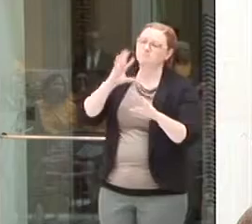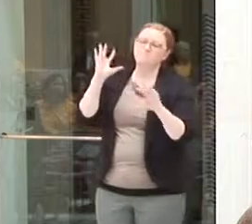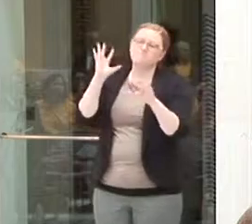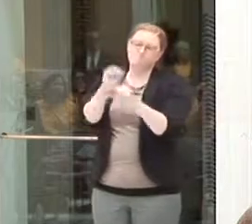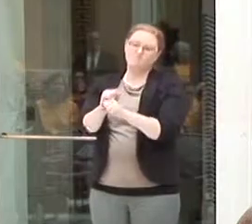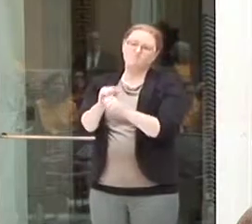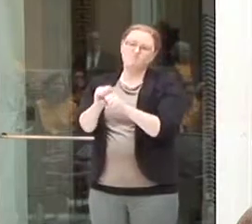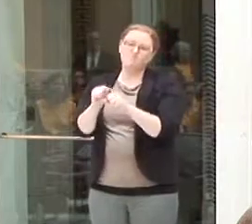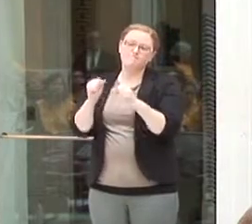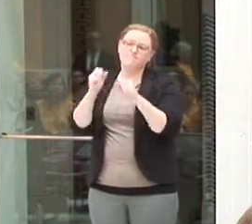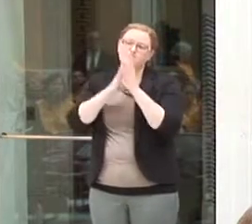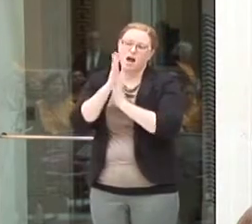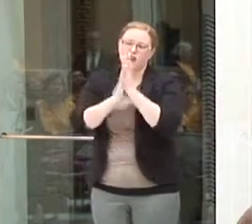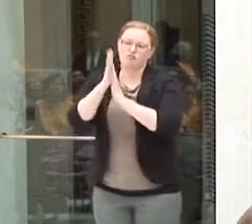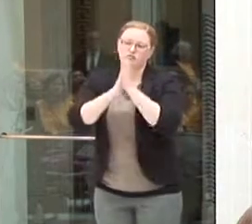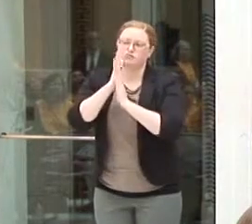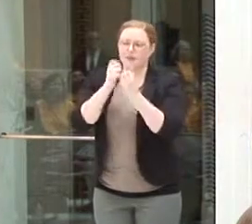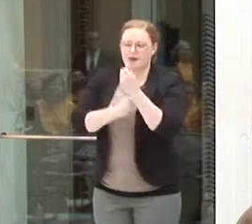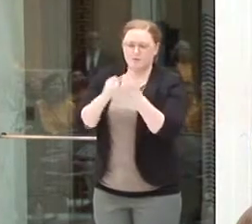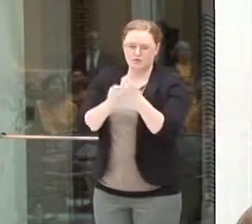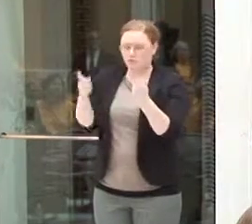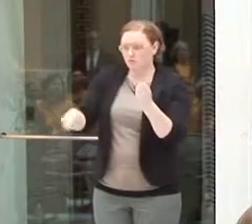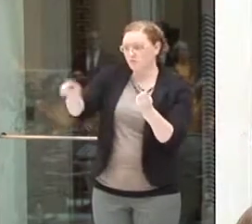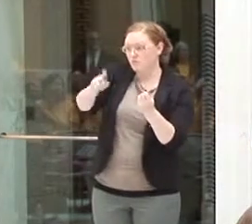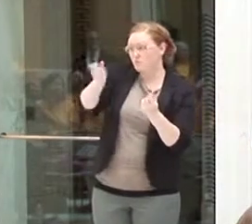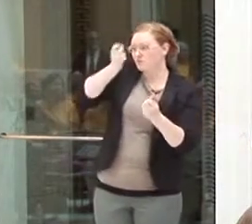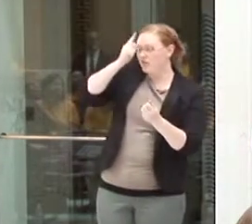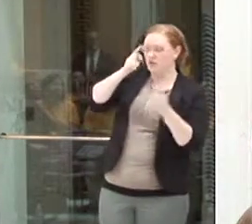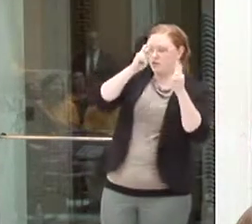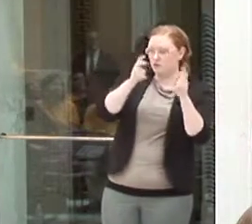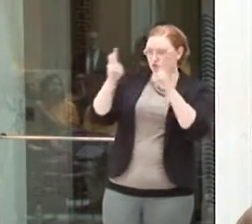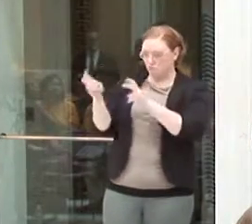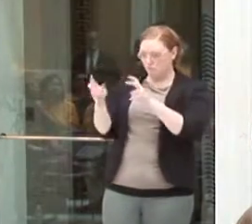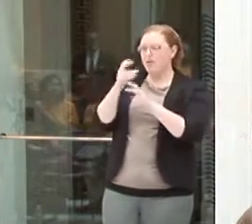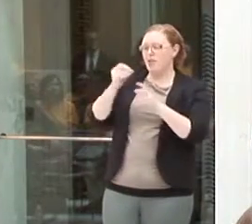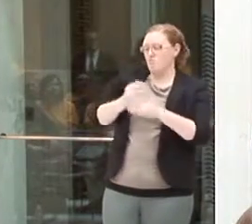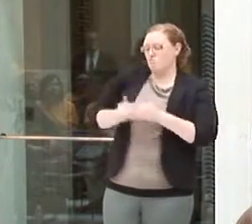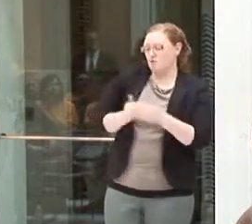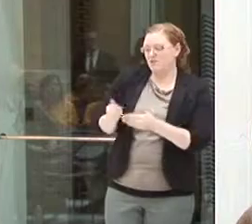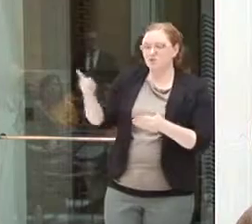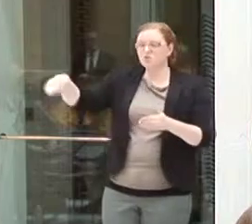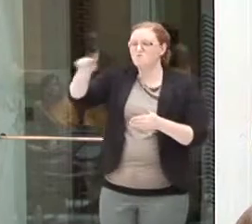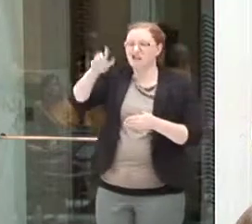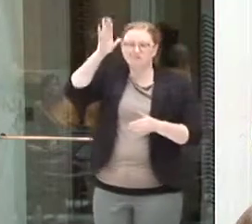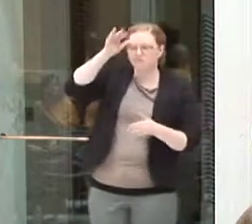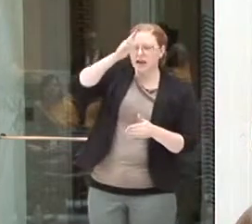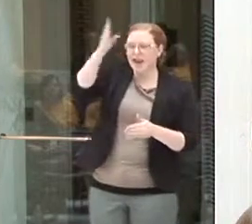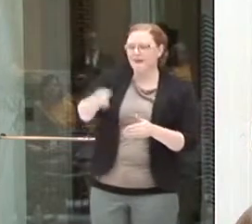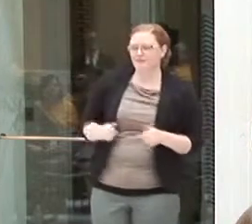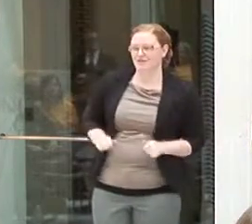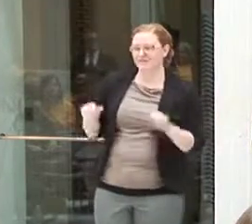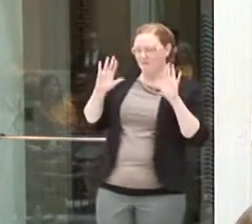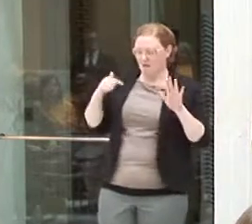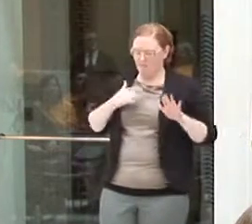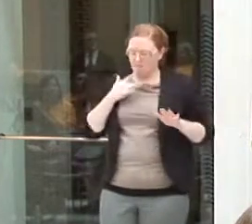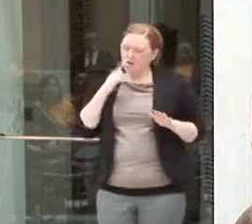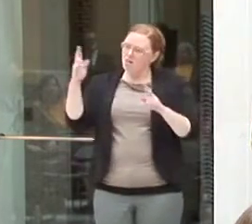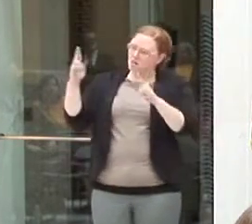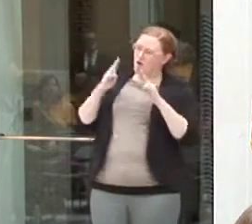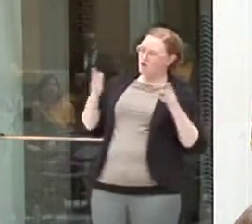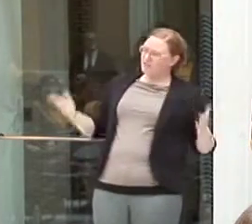advocates you understand the issues in the process and most importantly you never give up so it's an honor to stand with